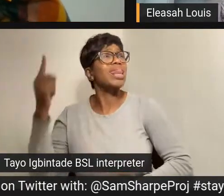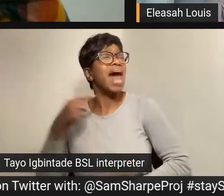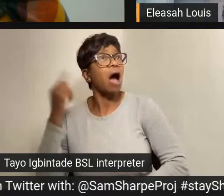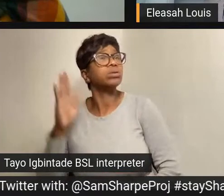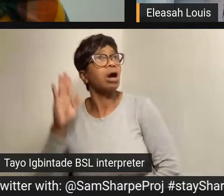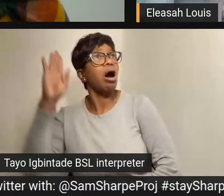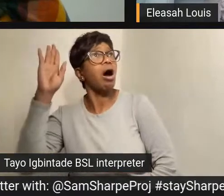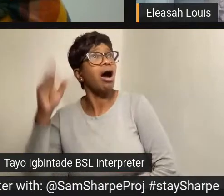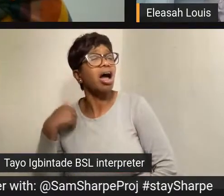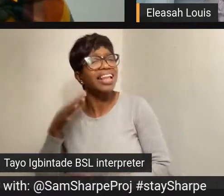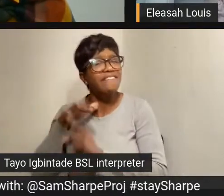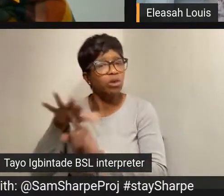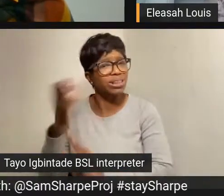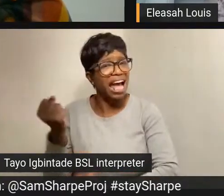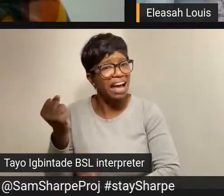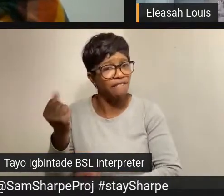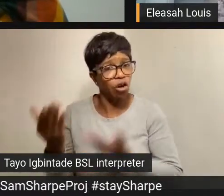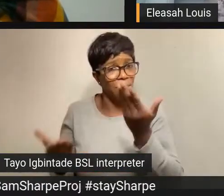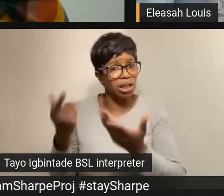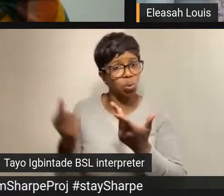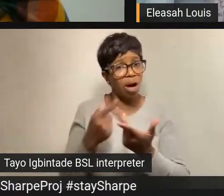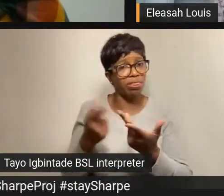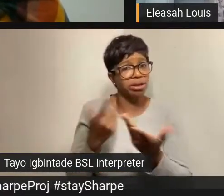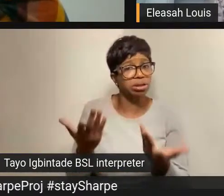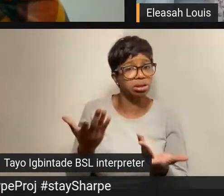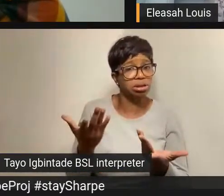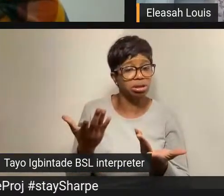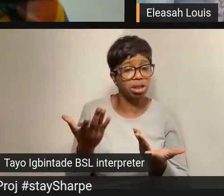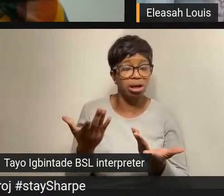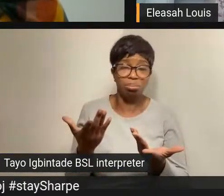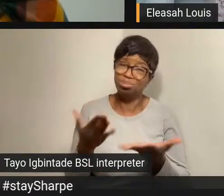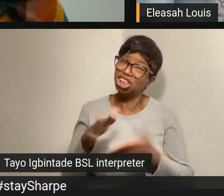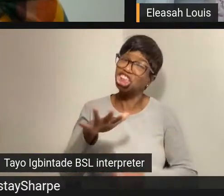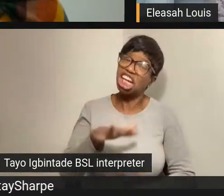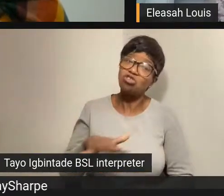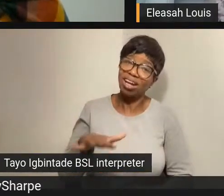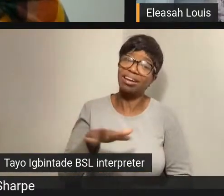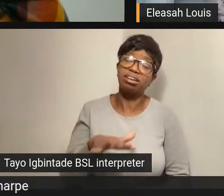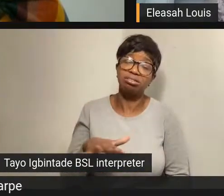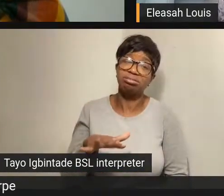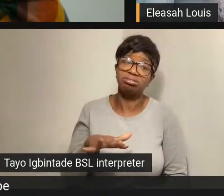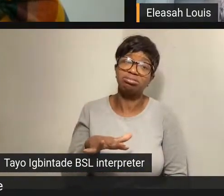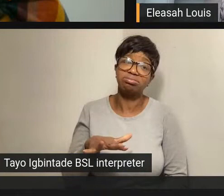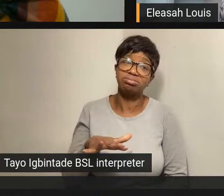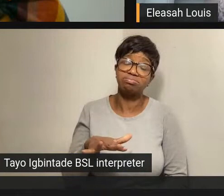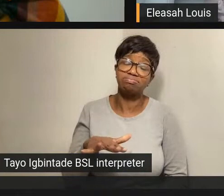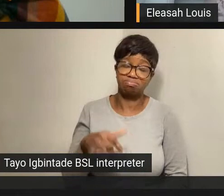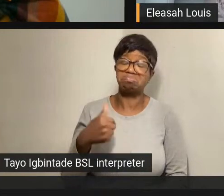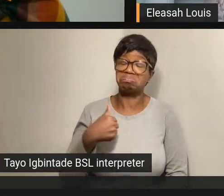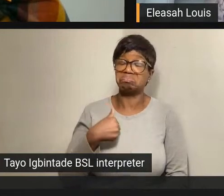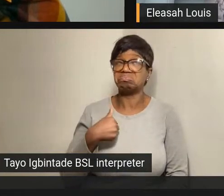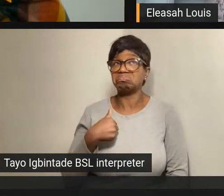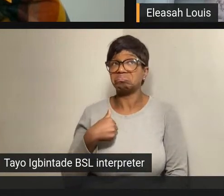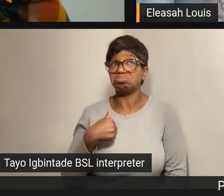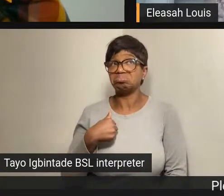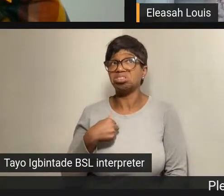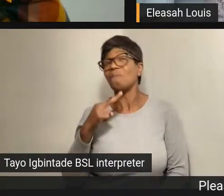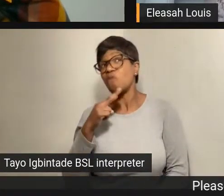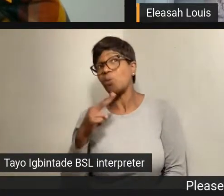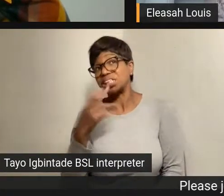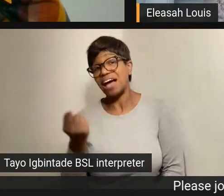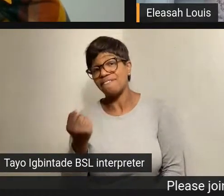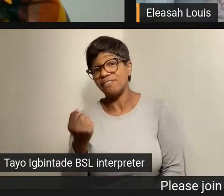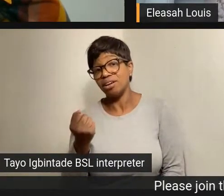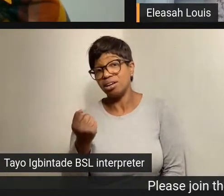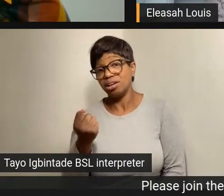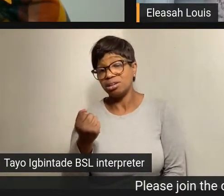voice than Sam, but by and large, we have some voices, and some voices